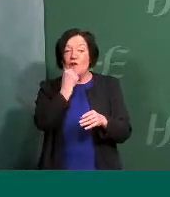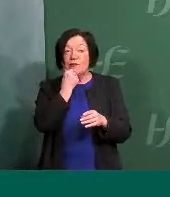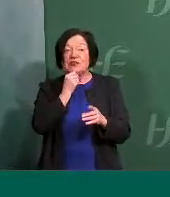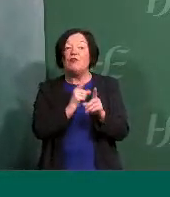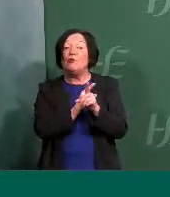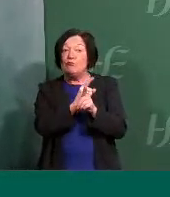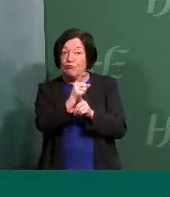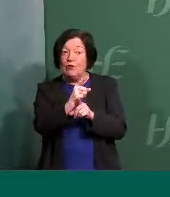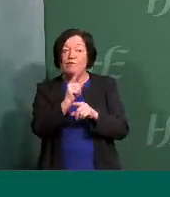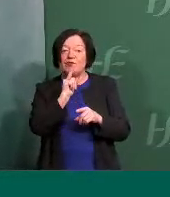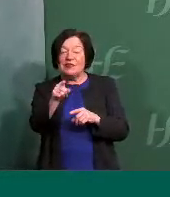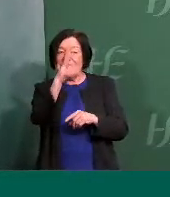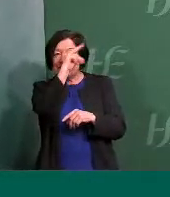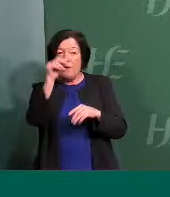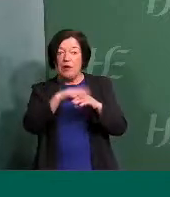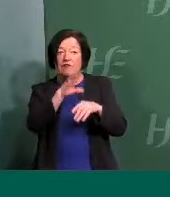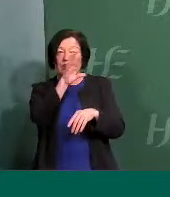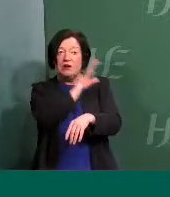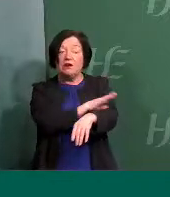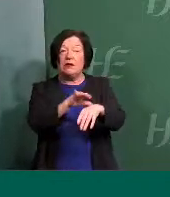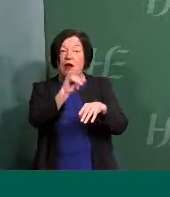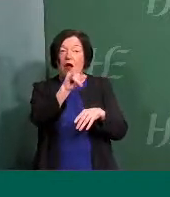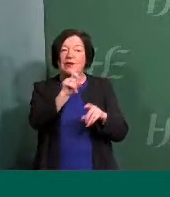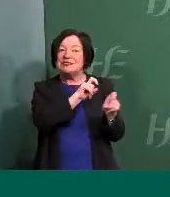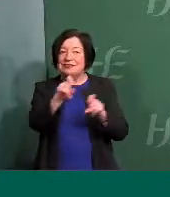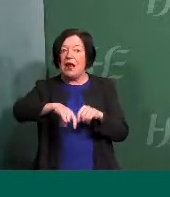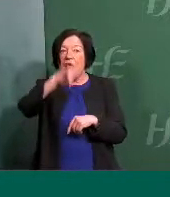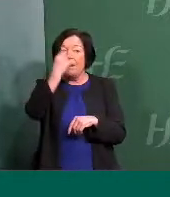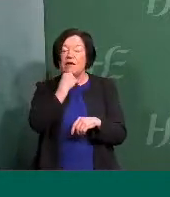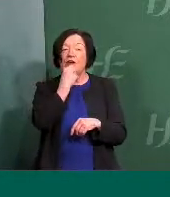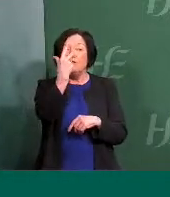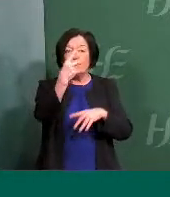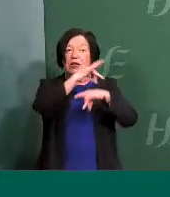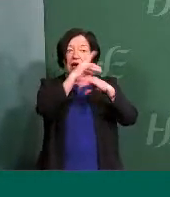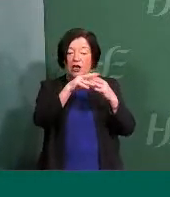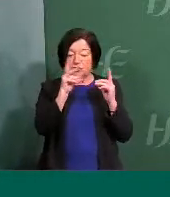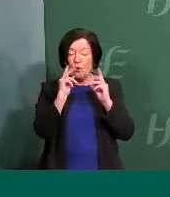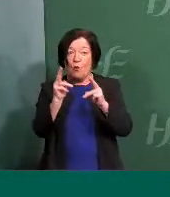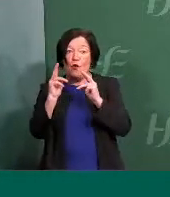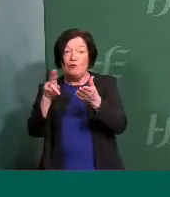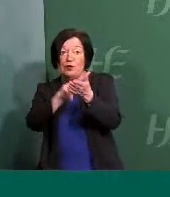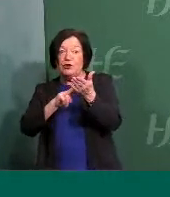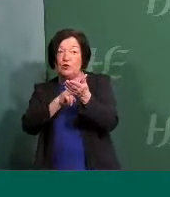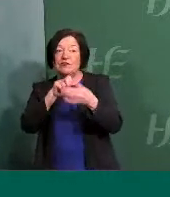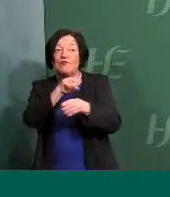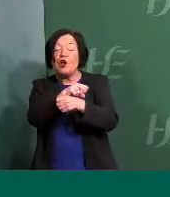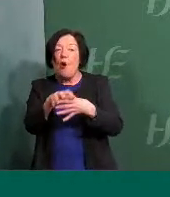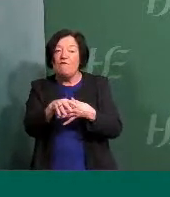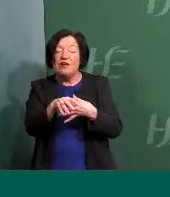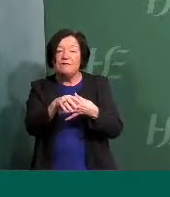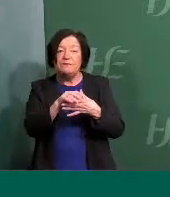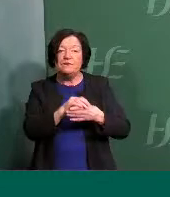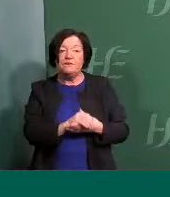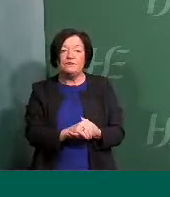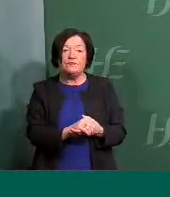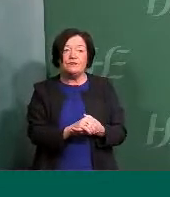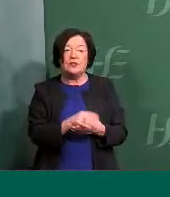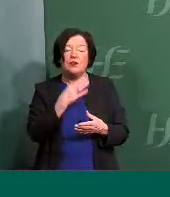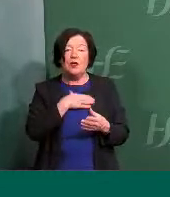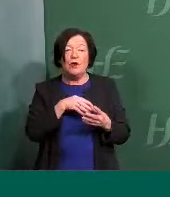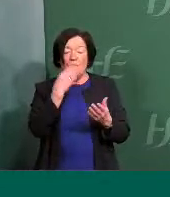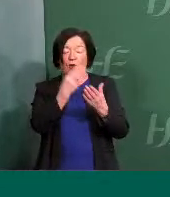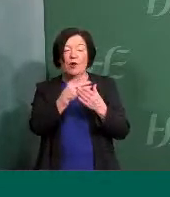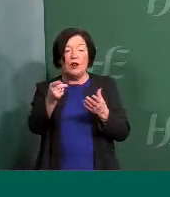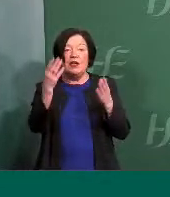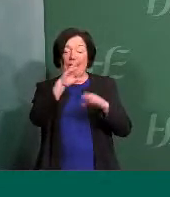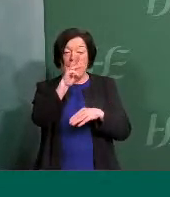as I said, if you take an example of Galway, still quite a high number, 3 hospital wards currently being used for COVID. Just wanted to put this